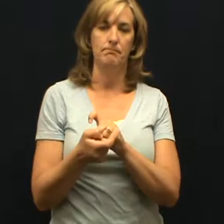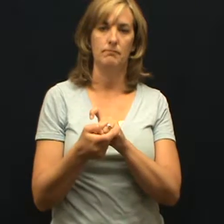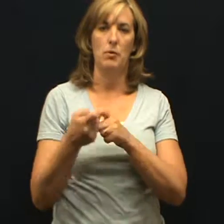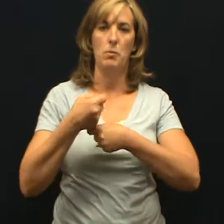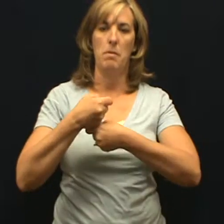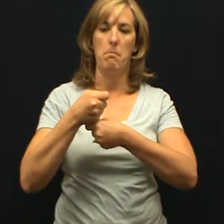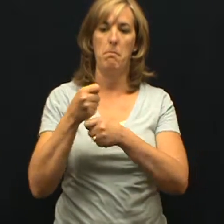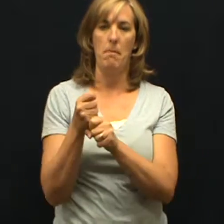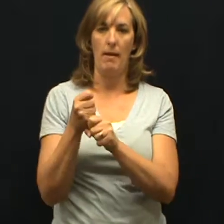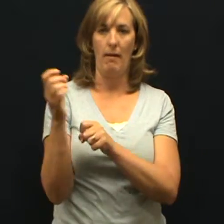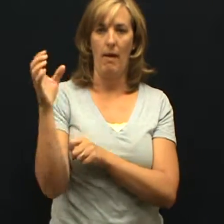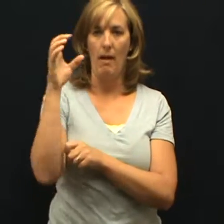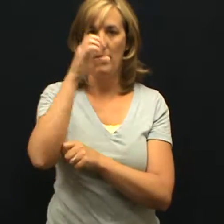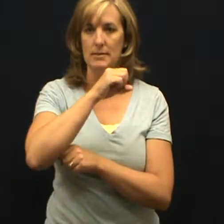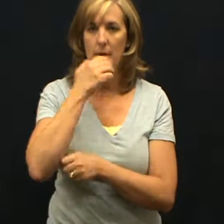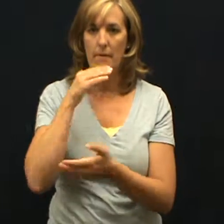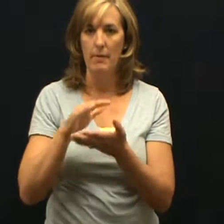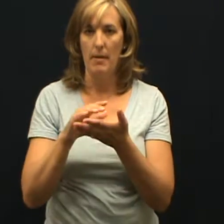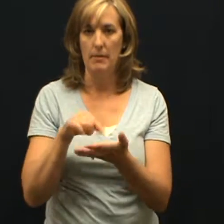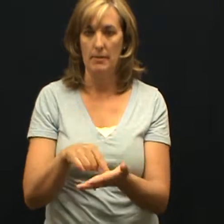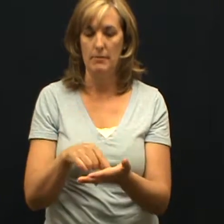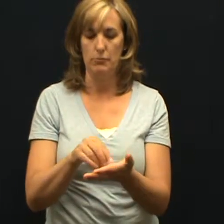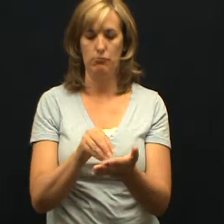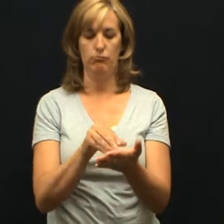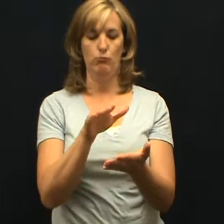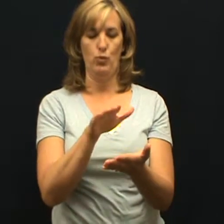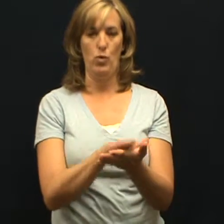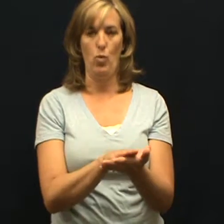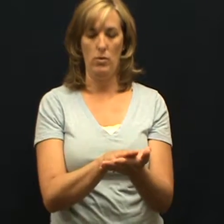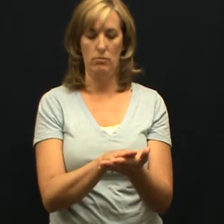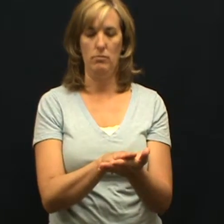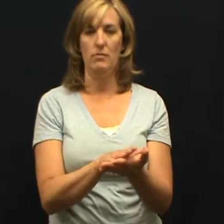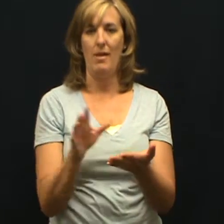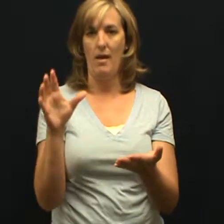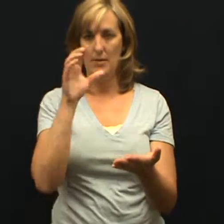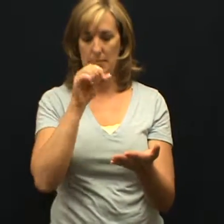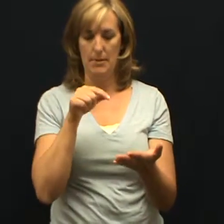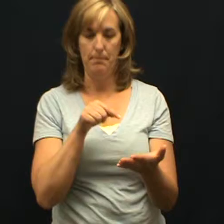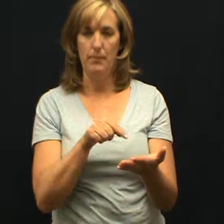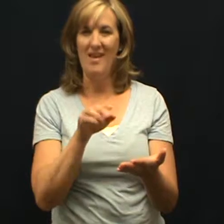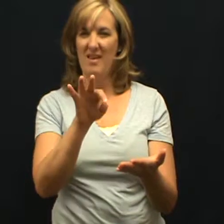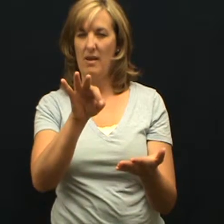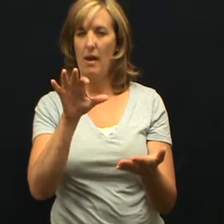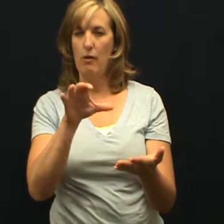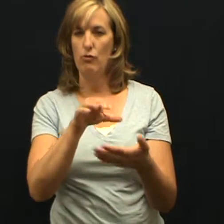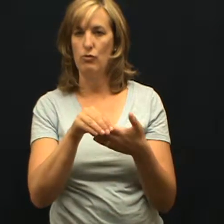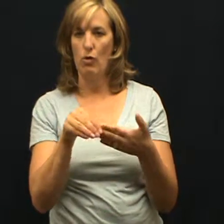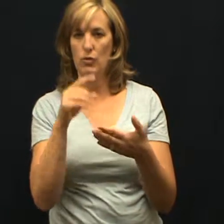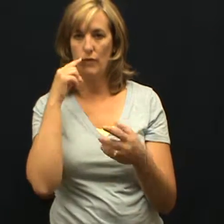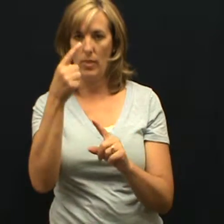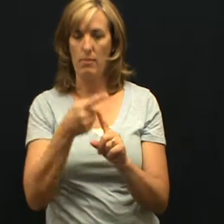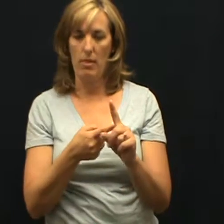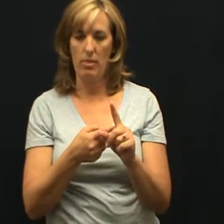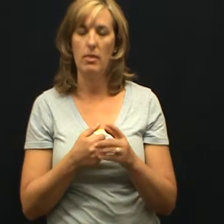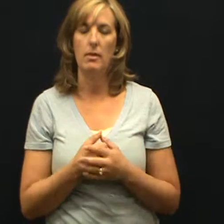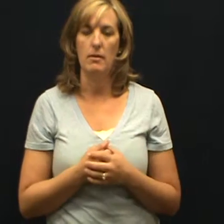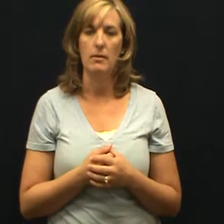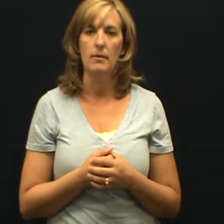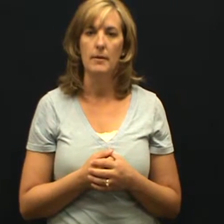bad debts and record that estimate, in this case with that $900 estimate for the month. Okay, so